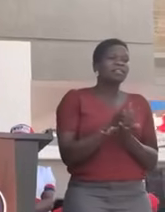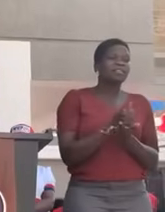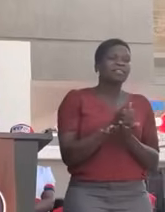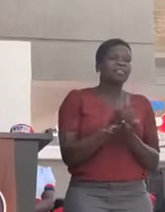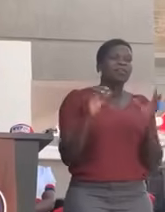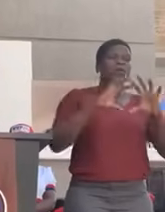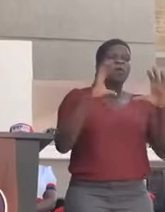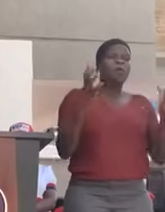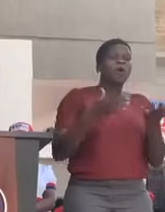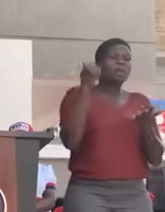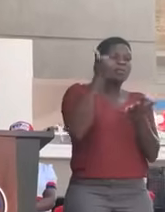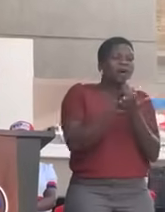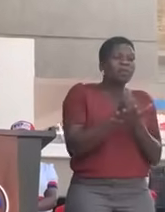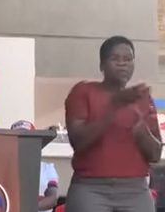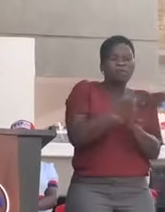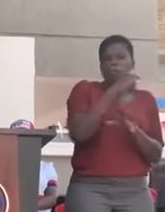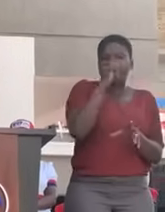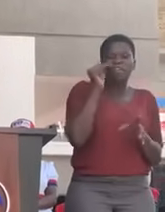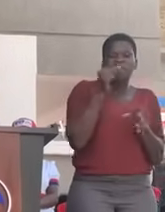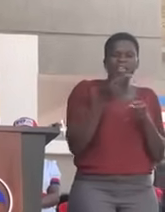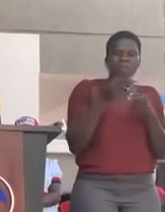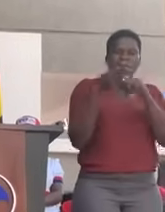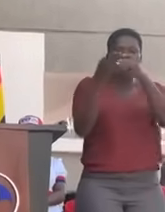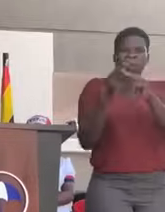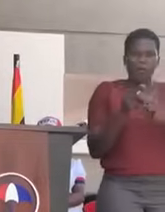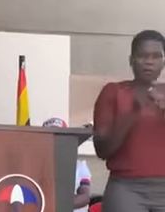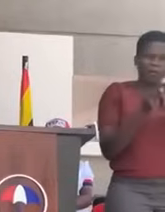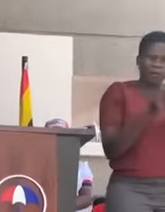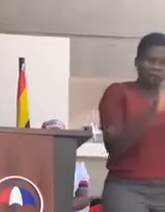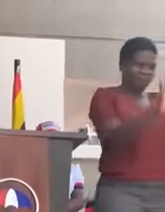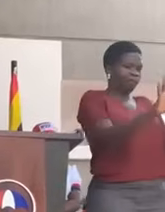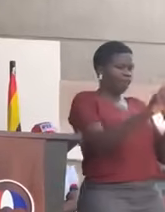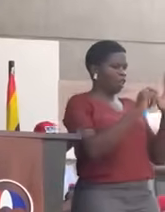World Bank kye babadde beewola naye yataddewo ki